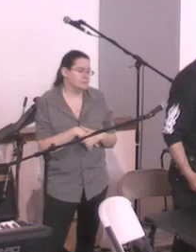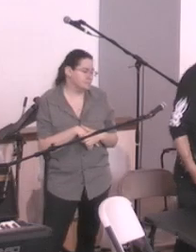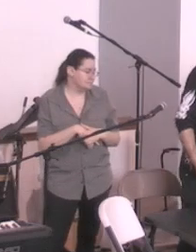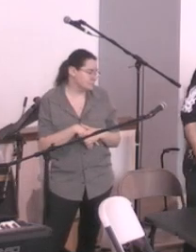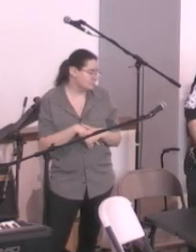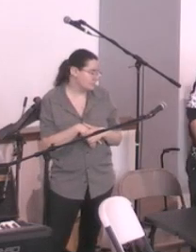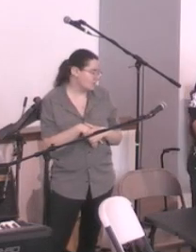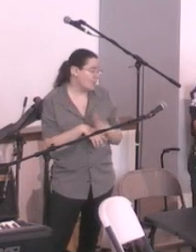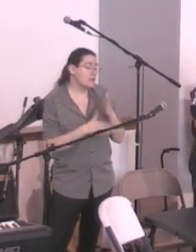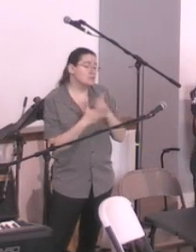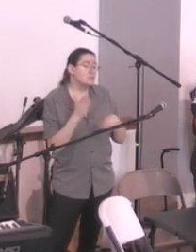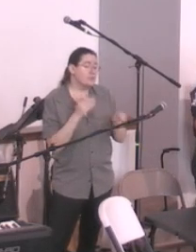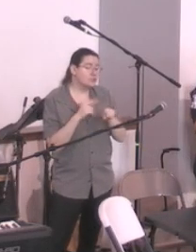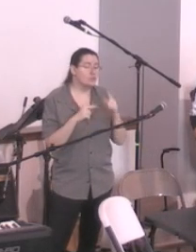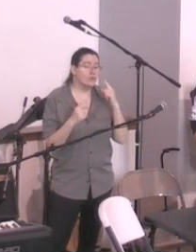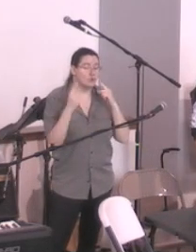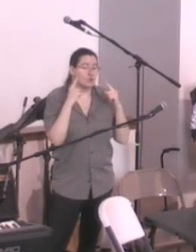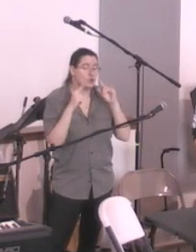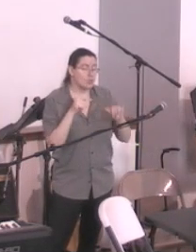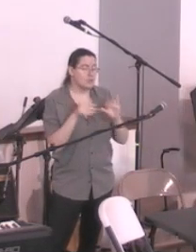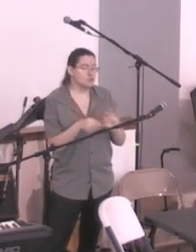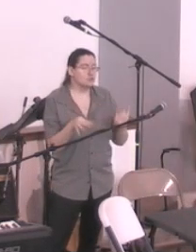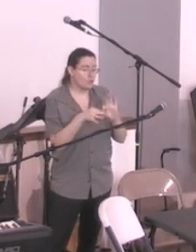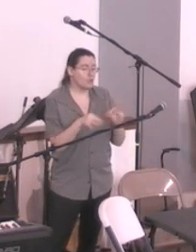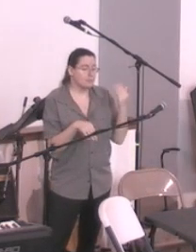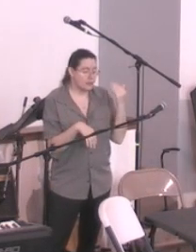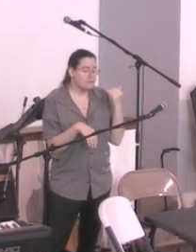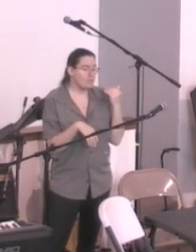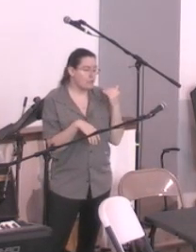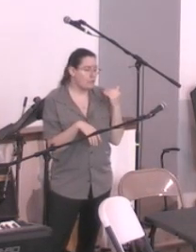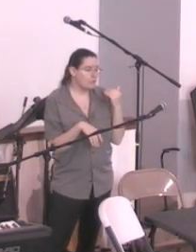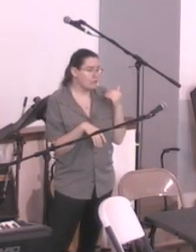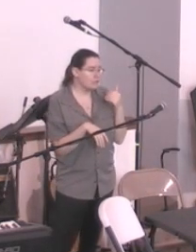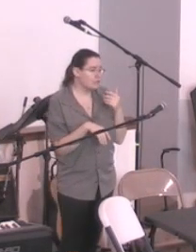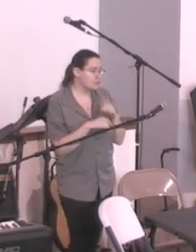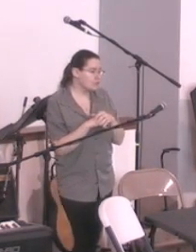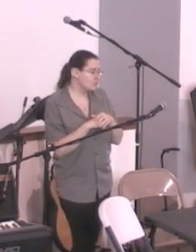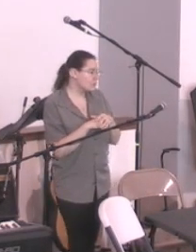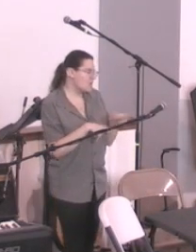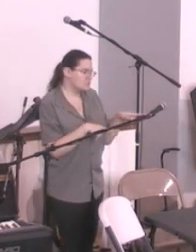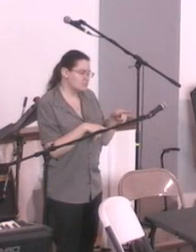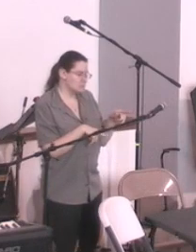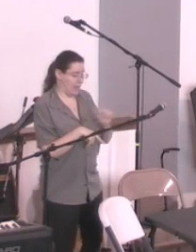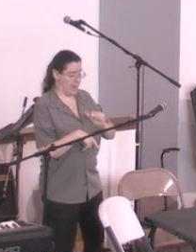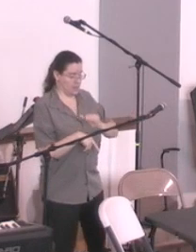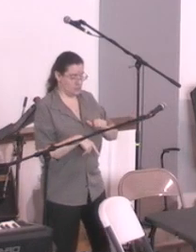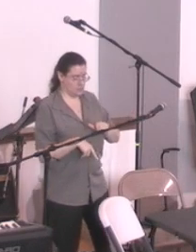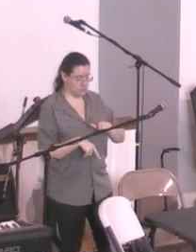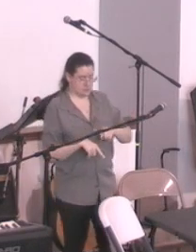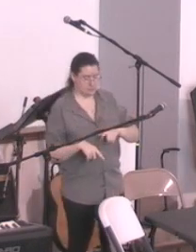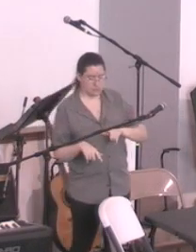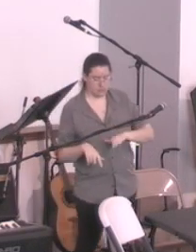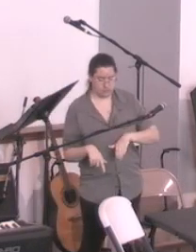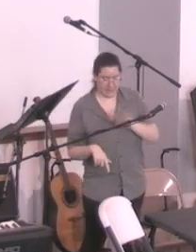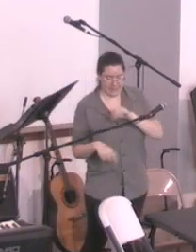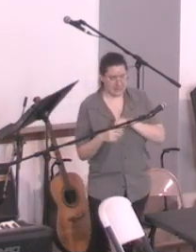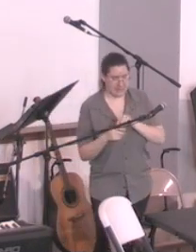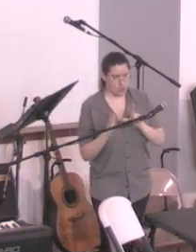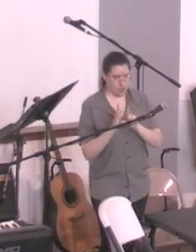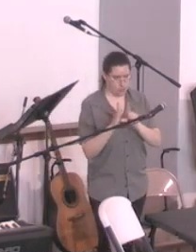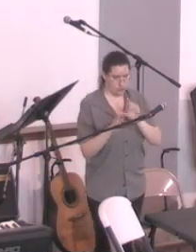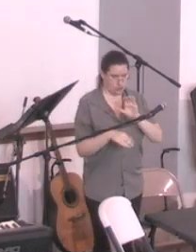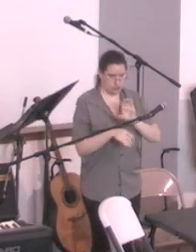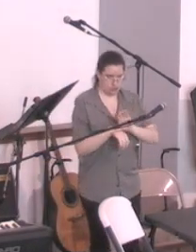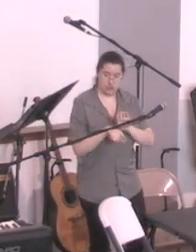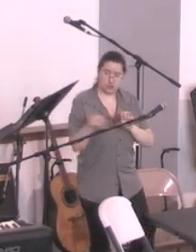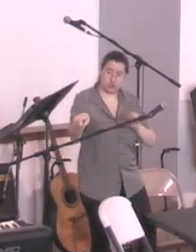And some of you have heard this story before. Nona was raised in the Methodist Church, and I was raised in the Lutheran Church. And